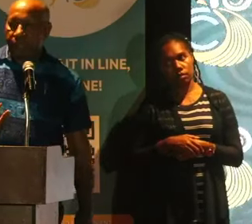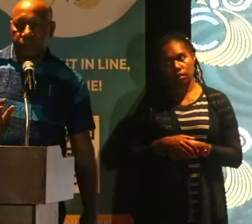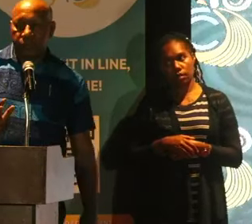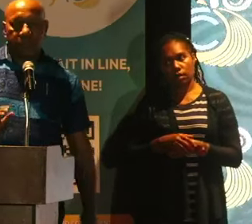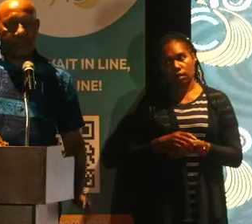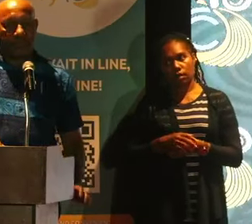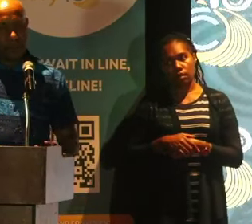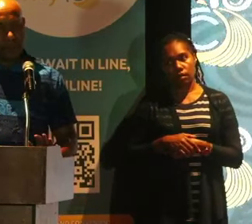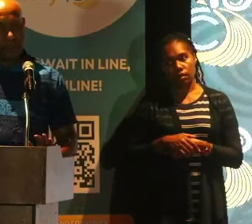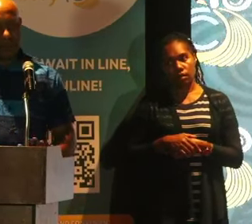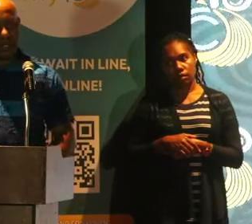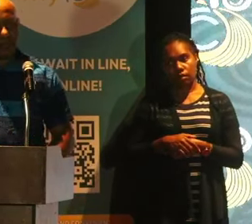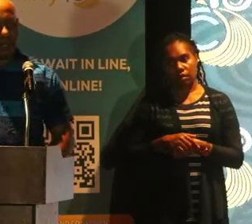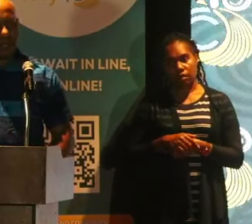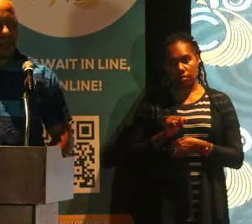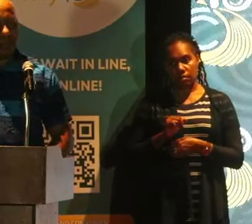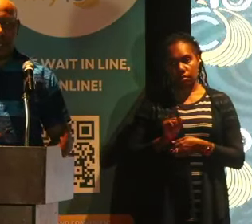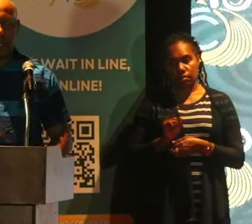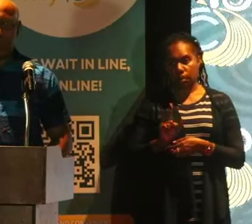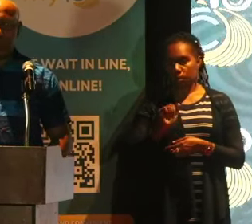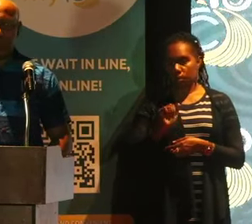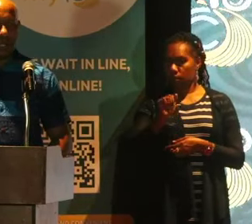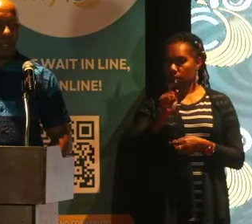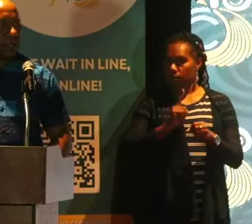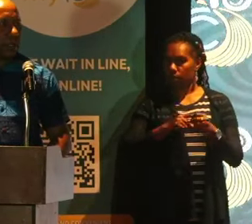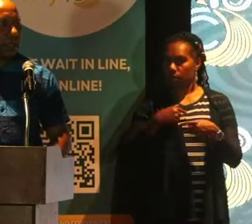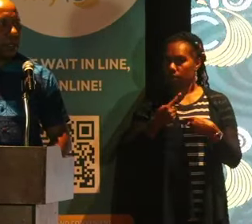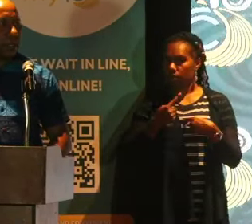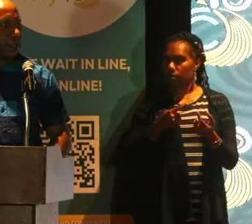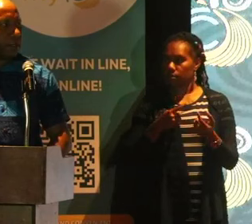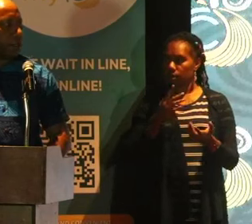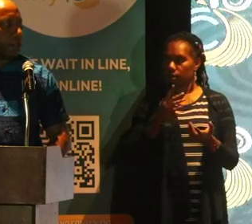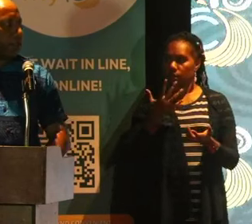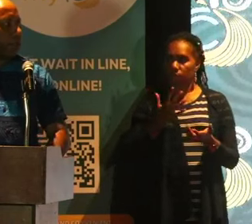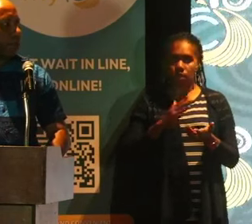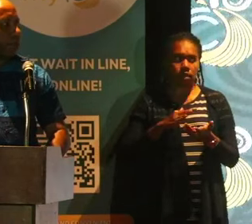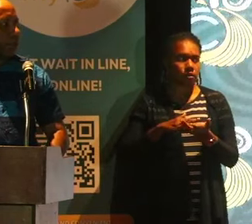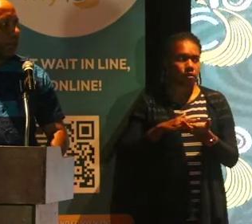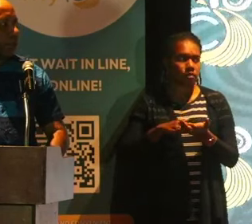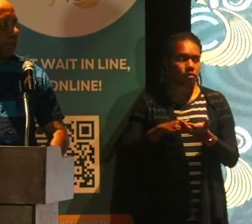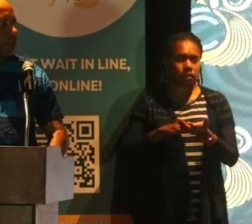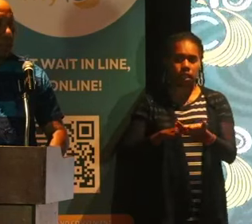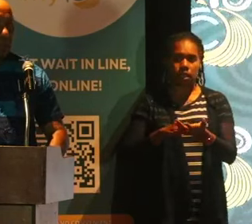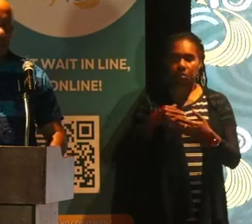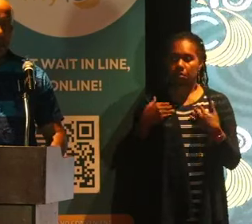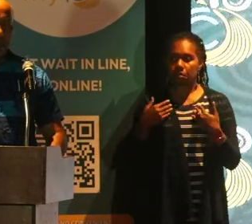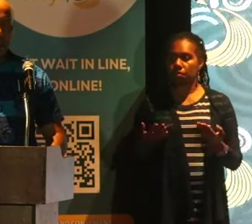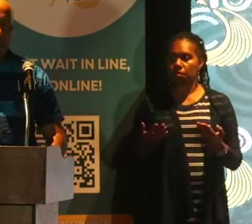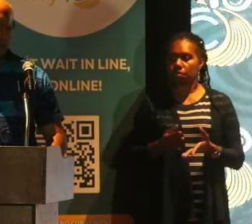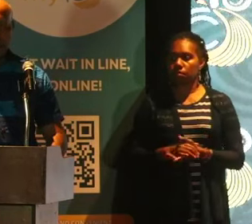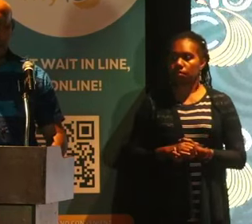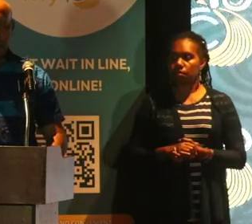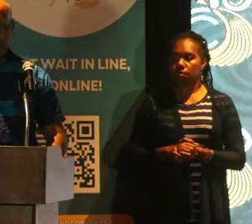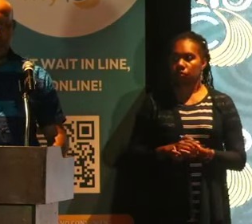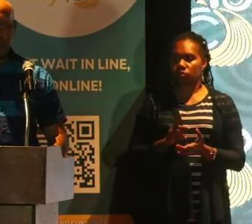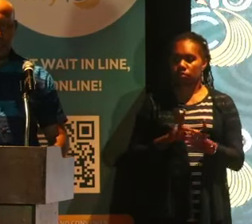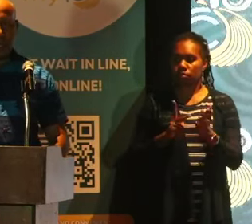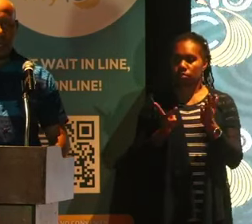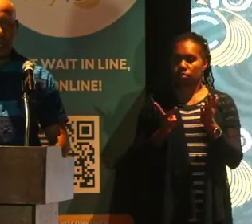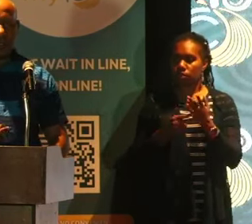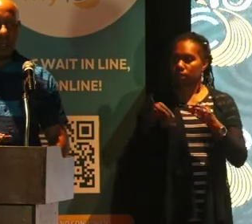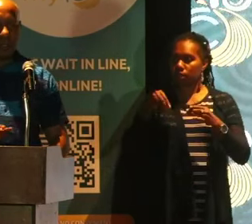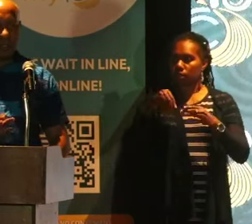I'm not aware of this finance world because I work with the SME Access to Finance Project. And I work with, especially